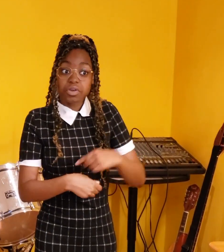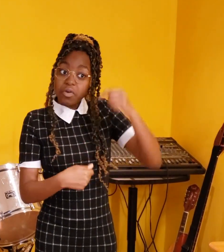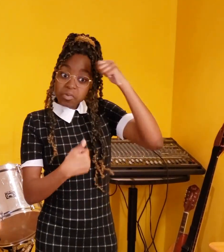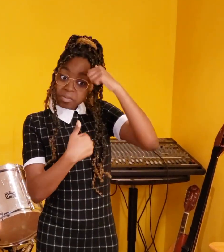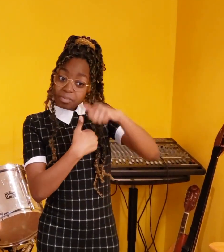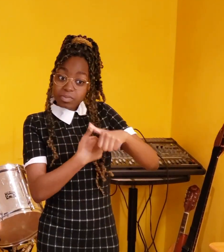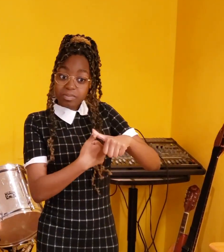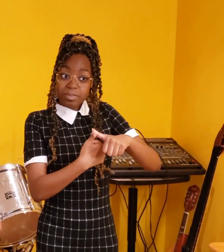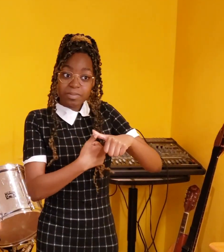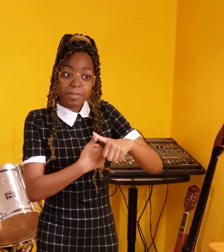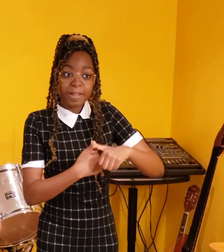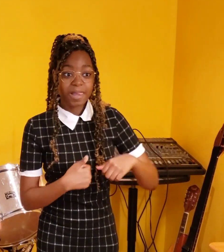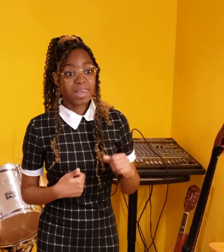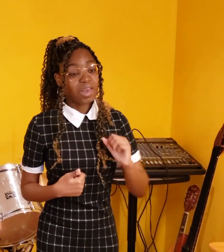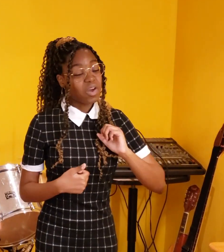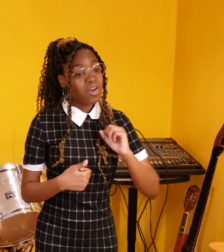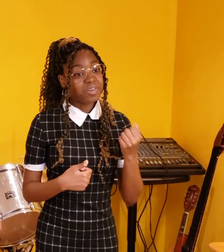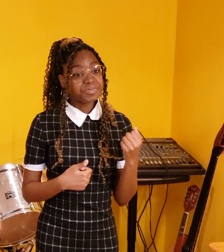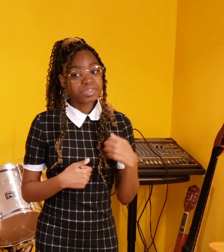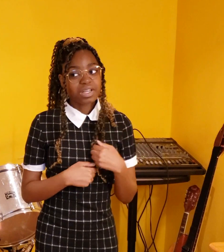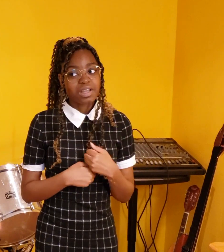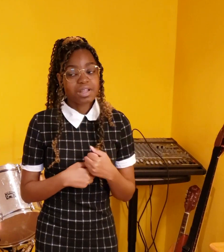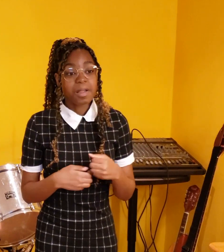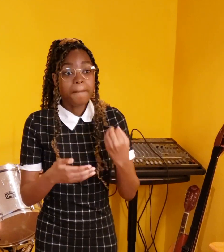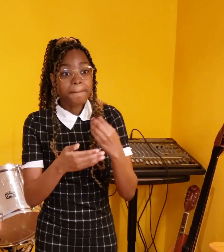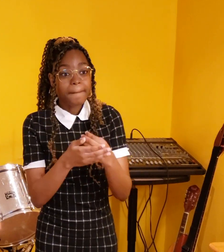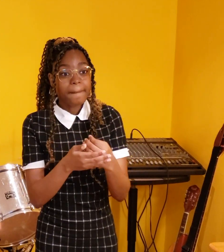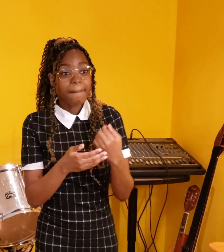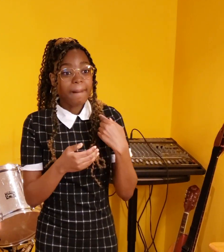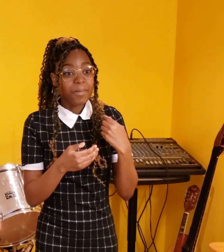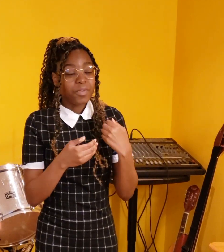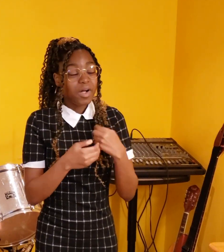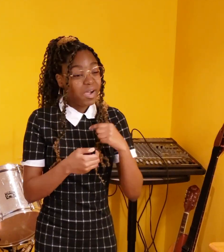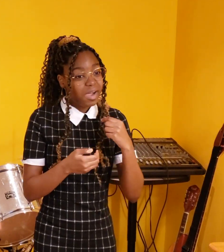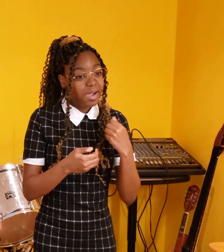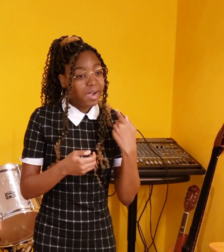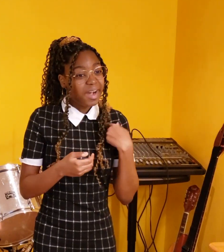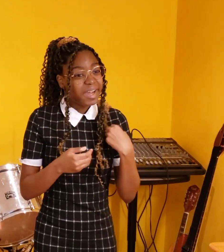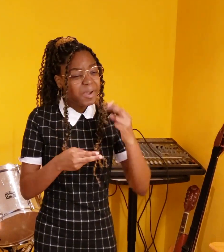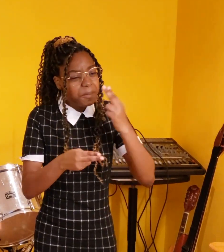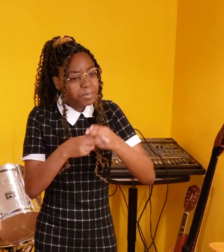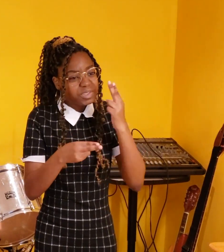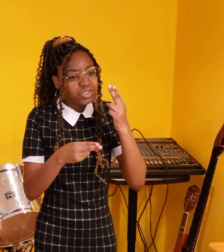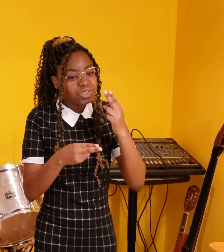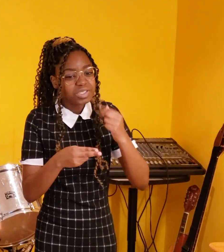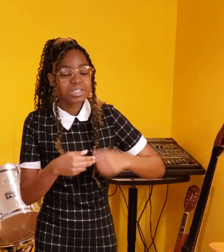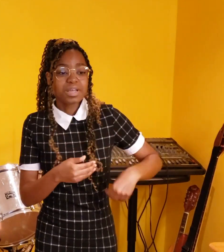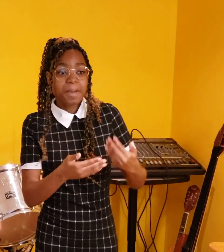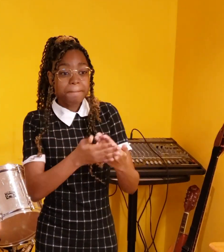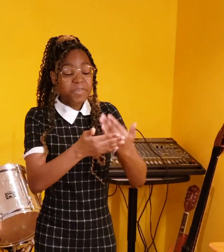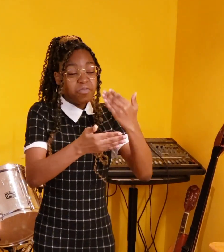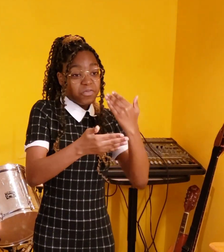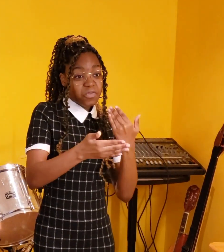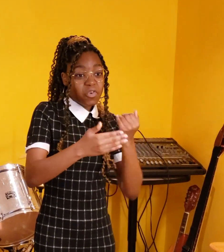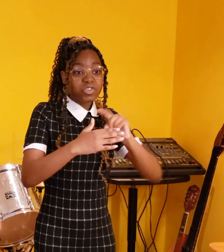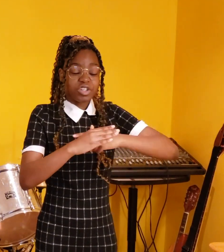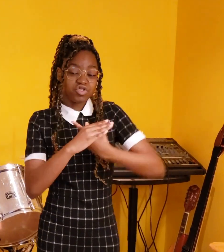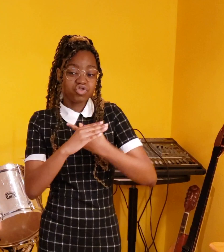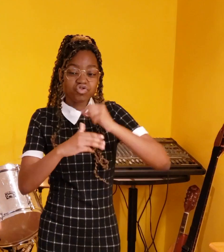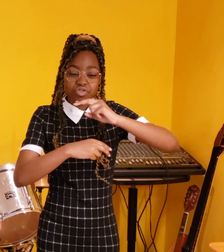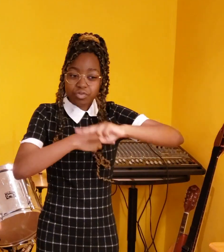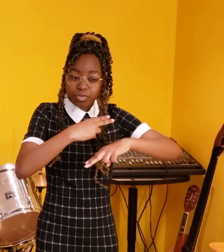I made quite a few references to before the foundation of the world, the Lamb was slain before the foundation of the world.